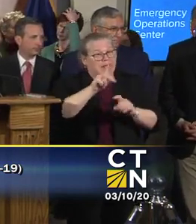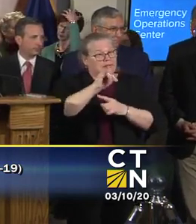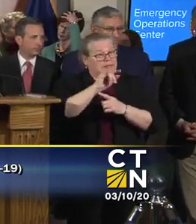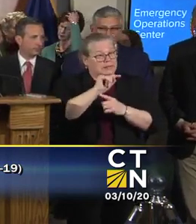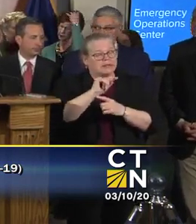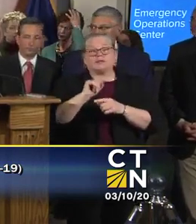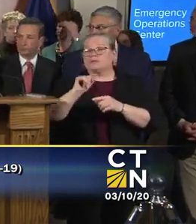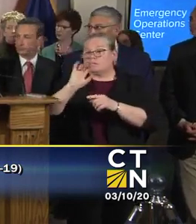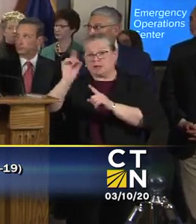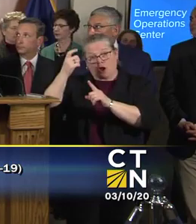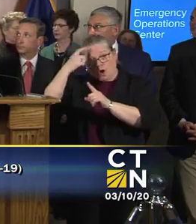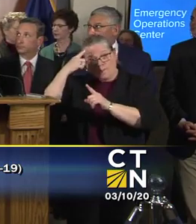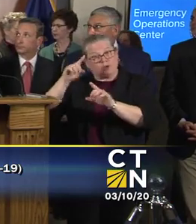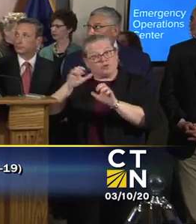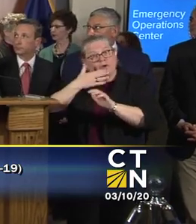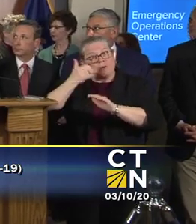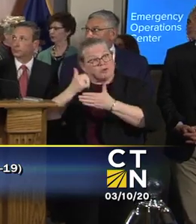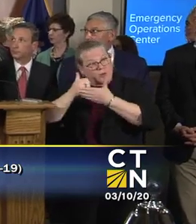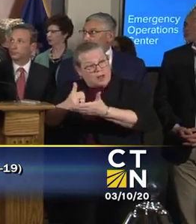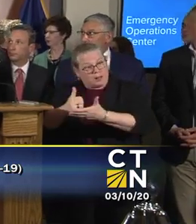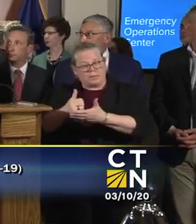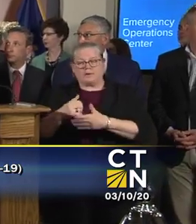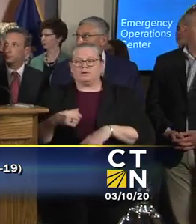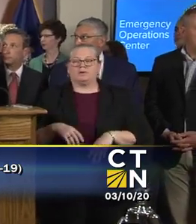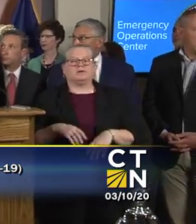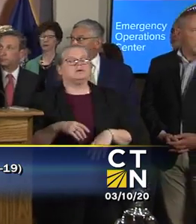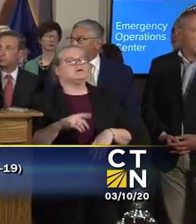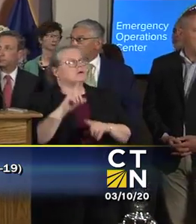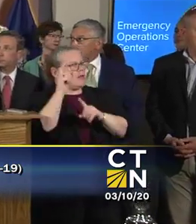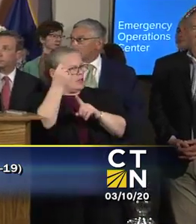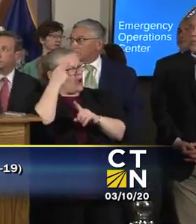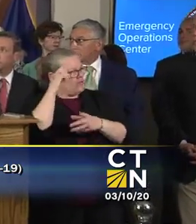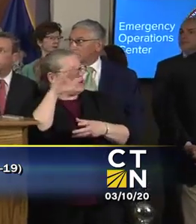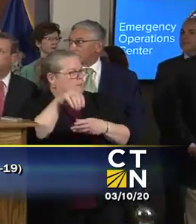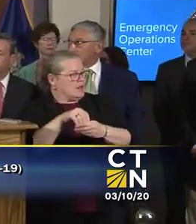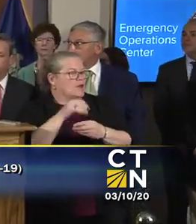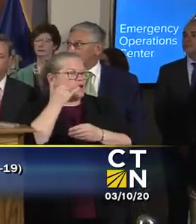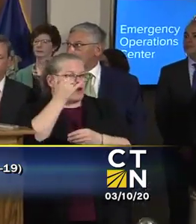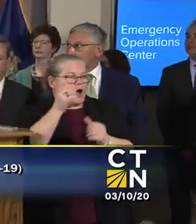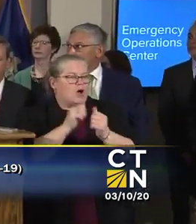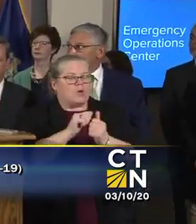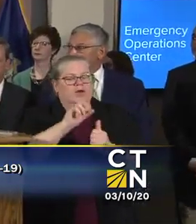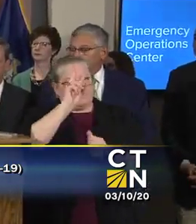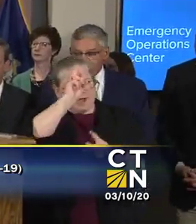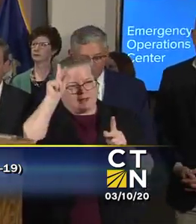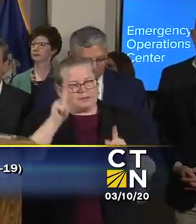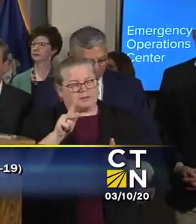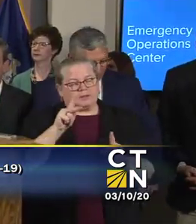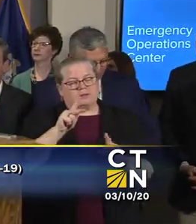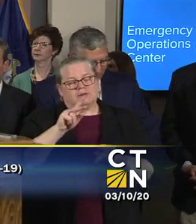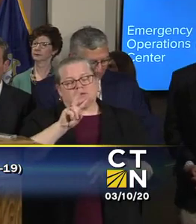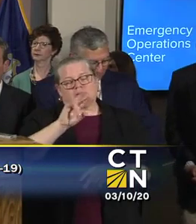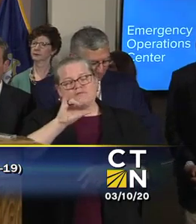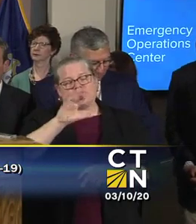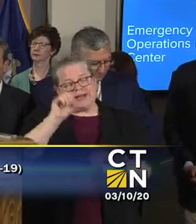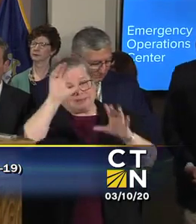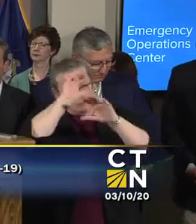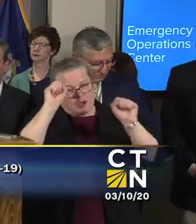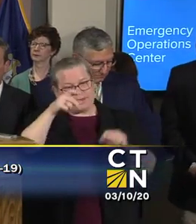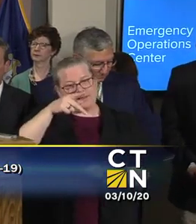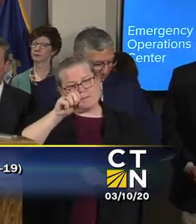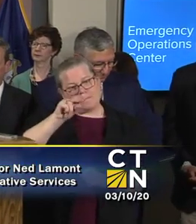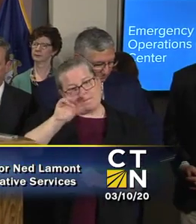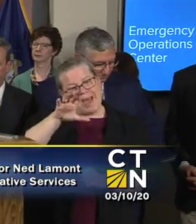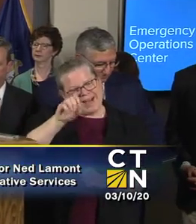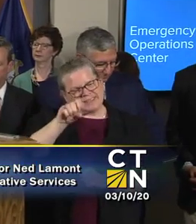guys out? We participated on Governor participated on a call with Vice President Pence yesterday, where there was indication that there should be additional